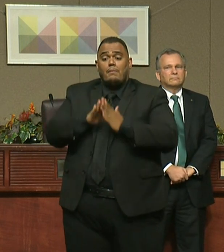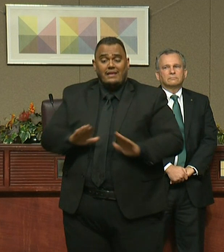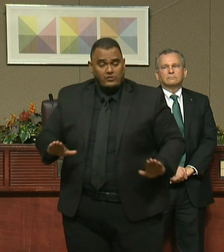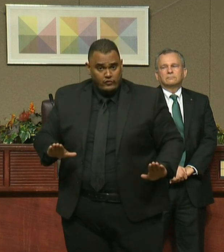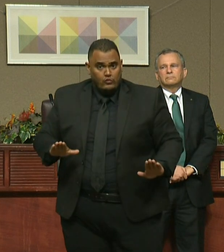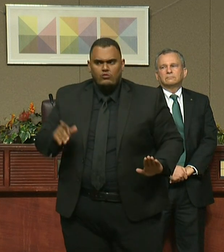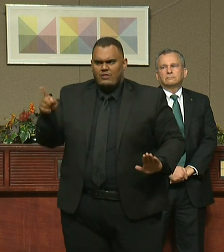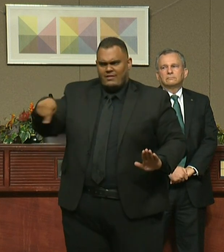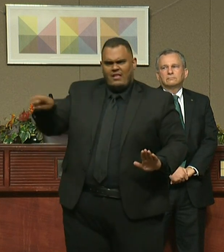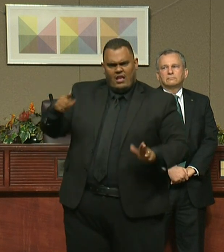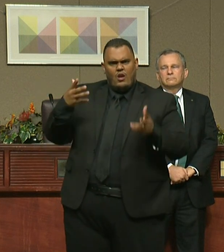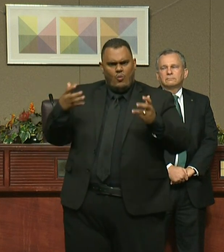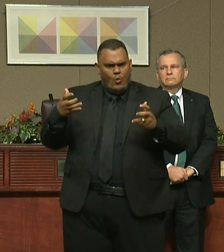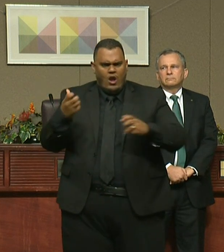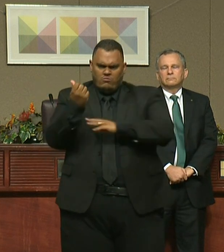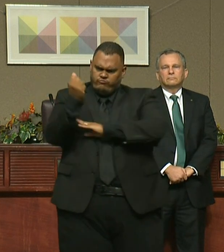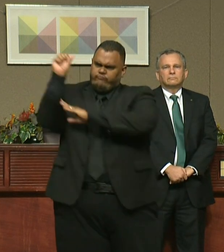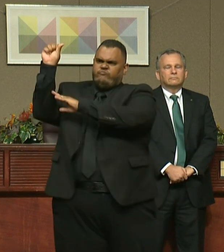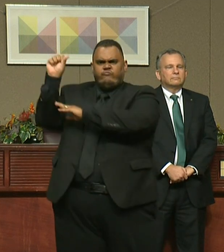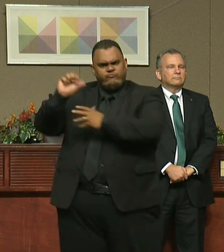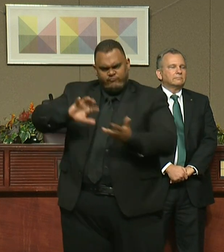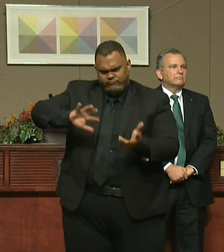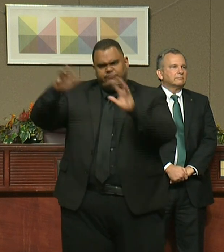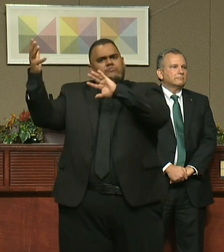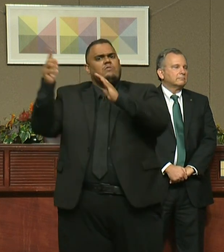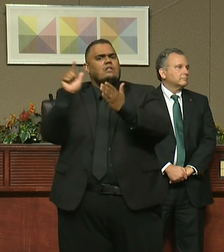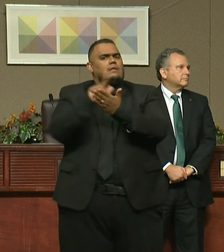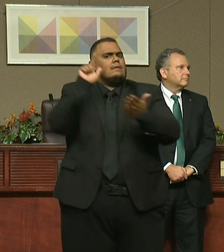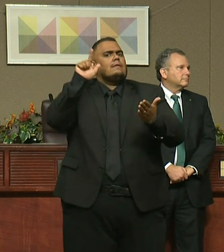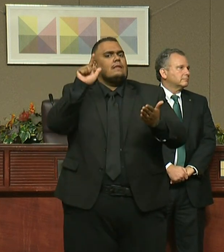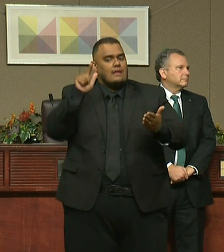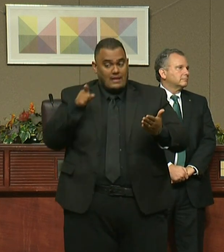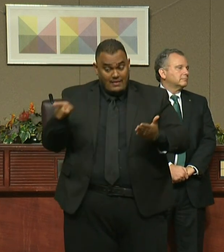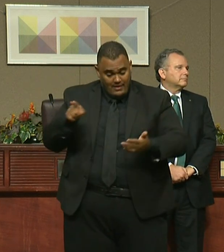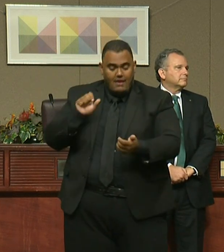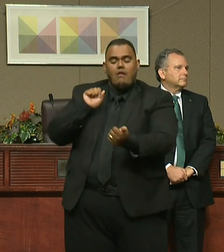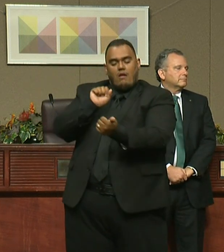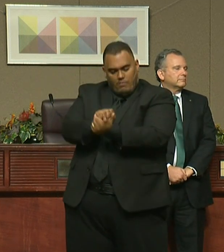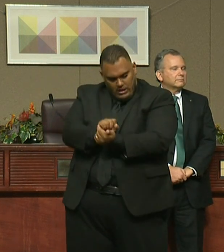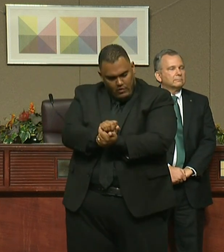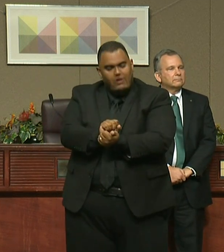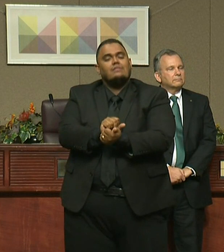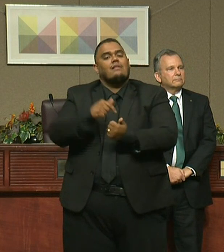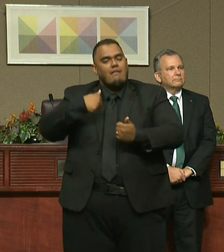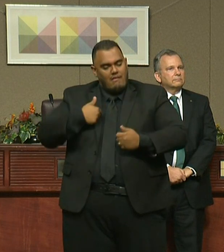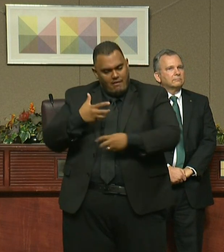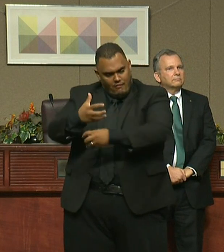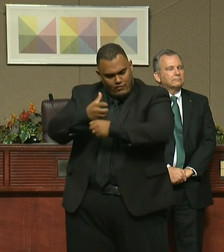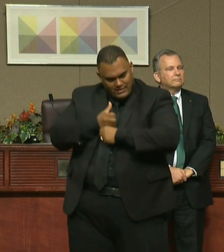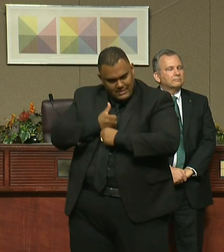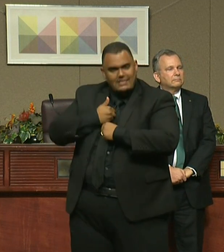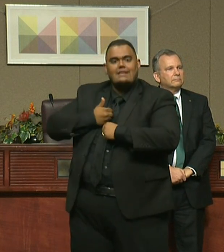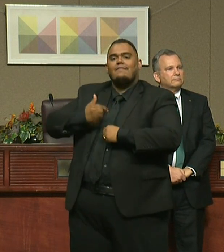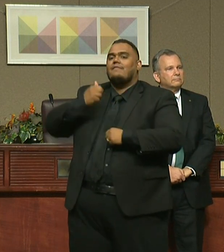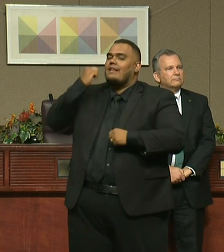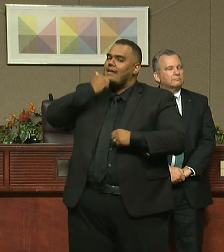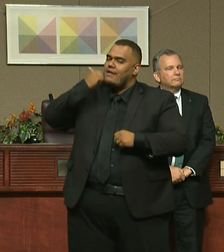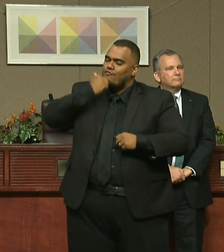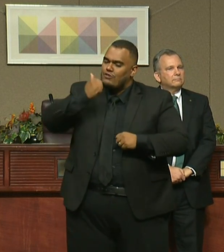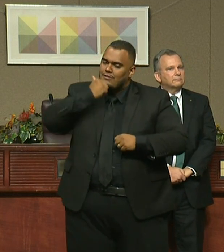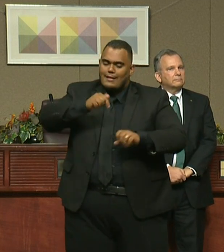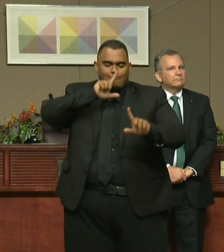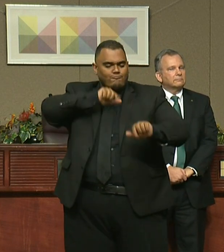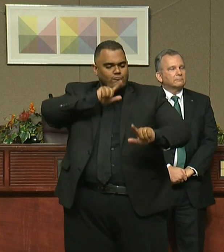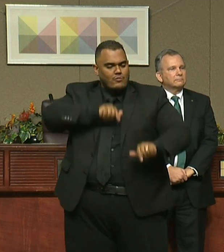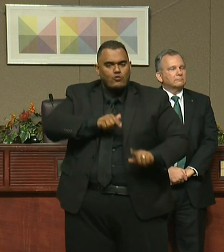them accountable. They are making arrests. I can tell you that I get a daily report from the Orange County Jail, and